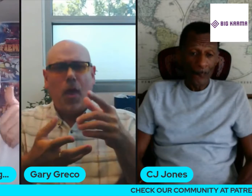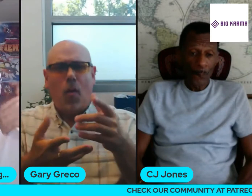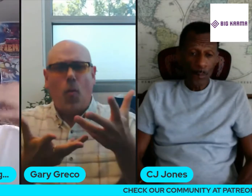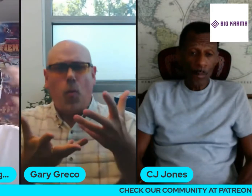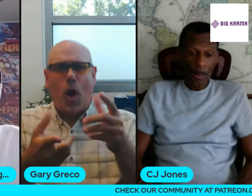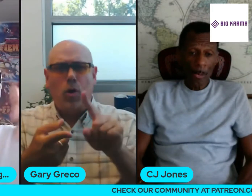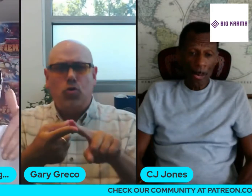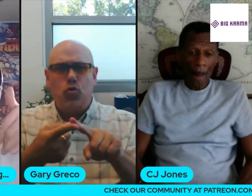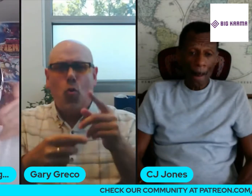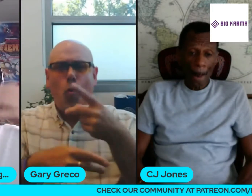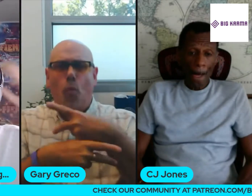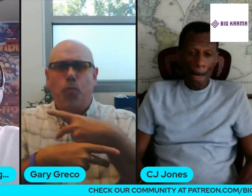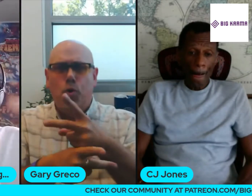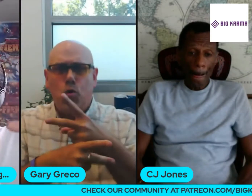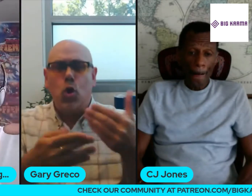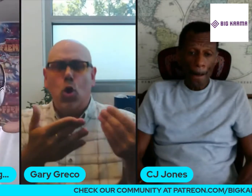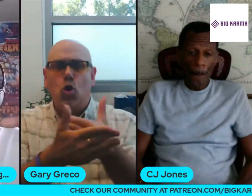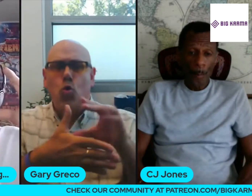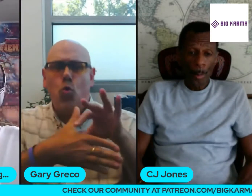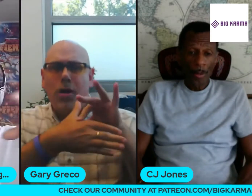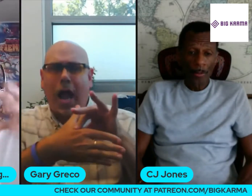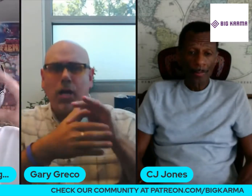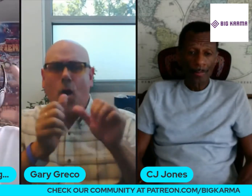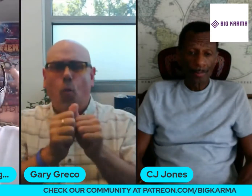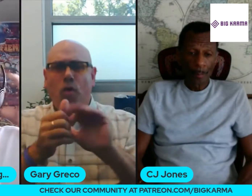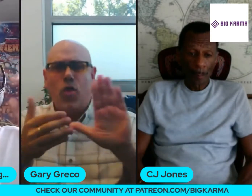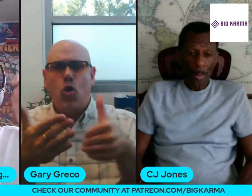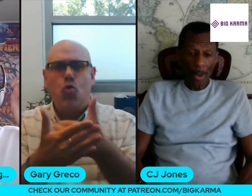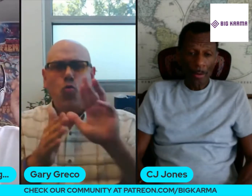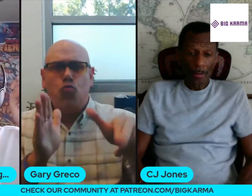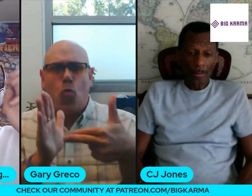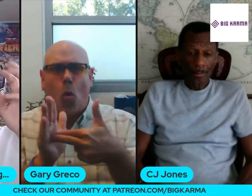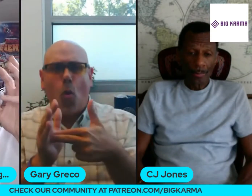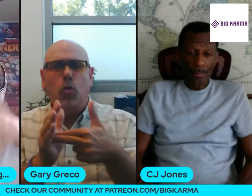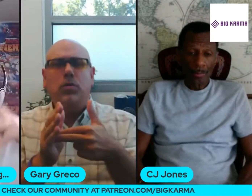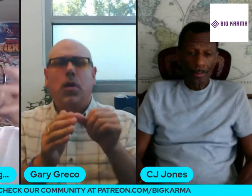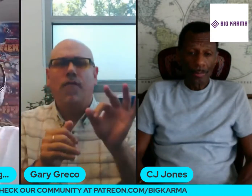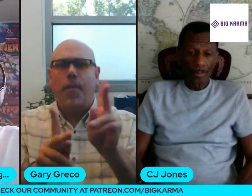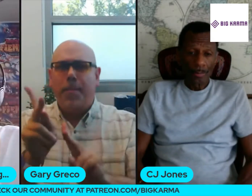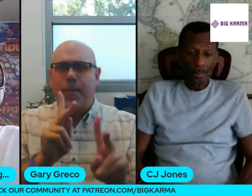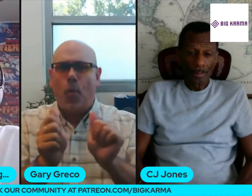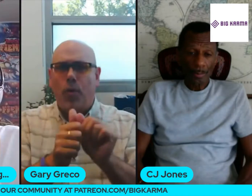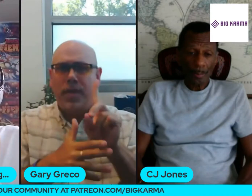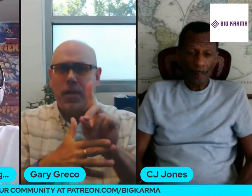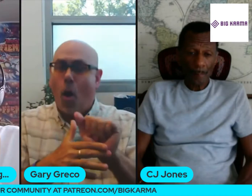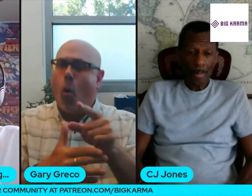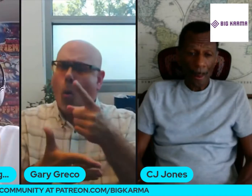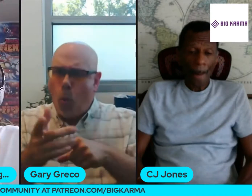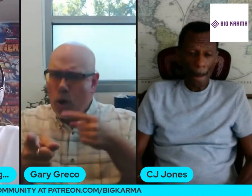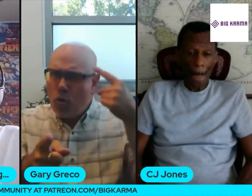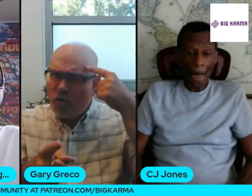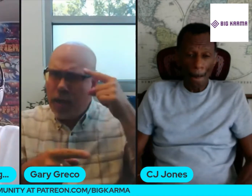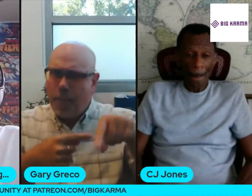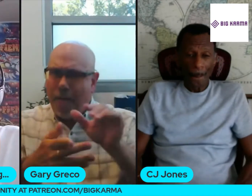with lead roles of people with disability. What did you think of that?